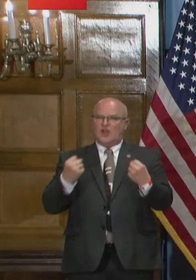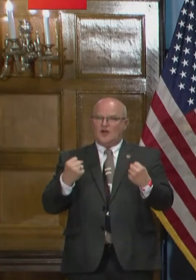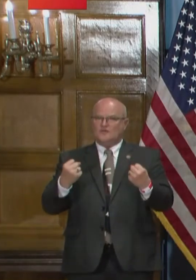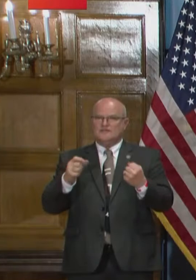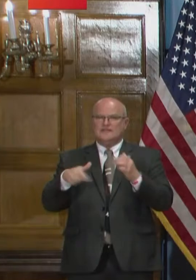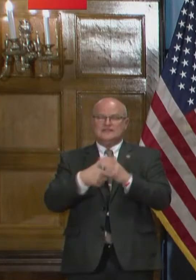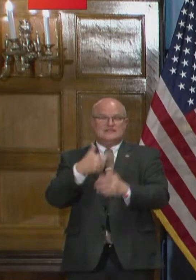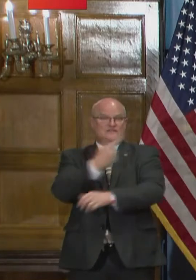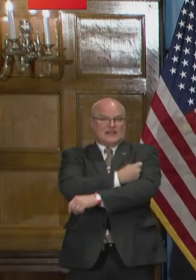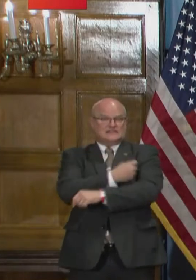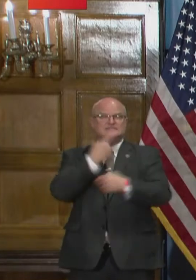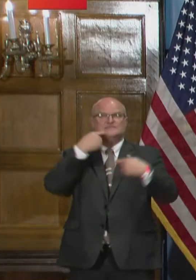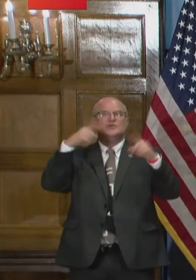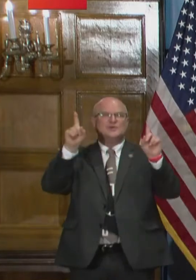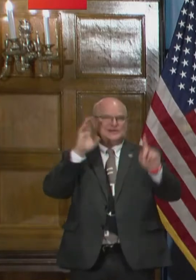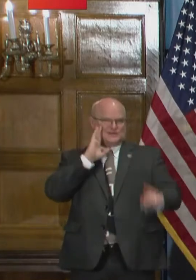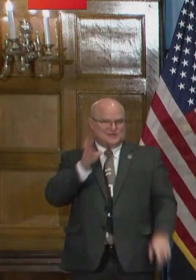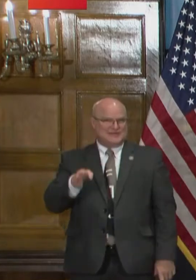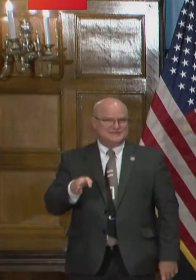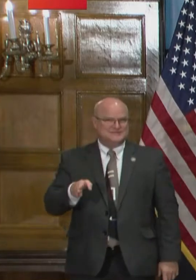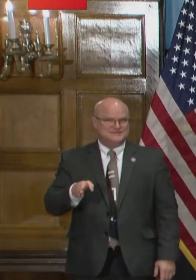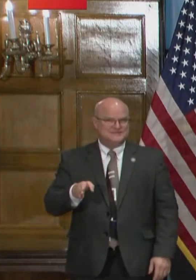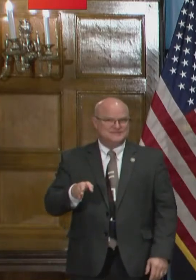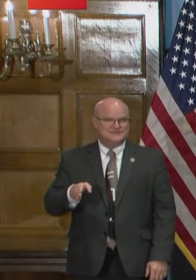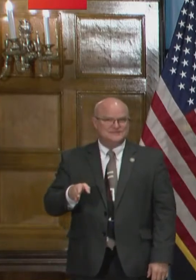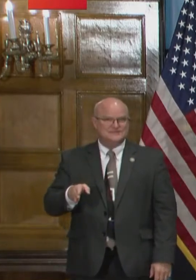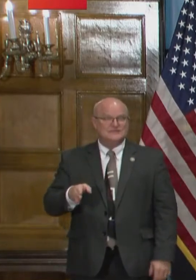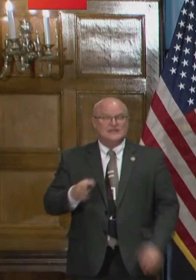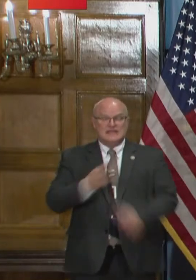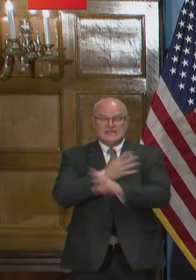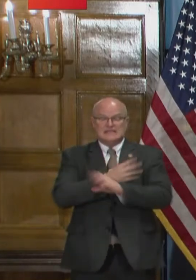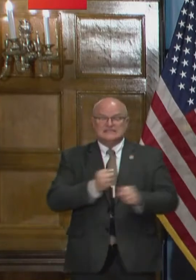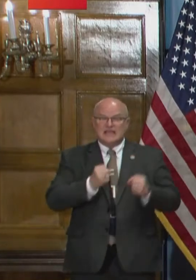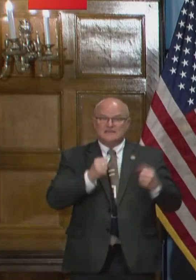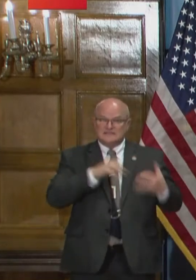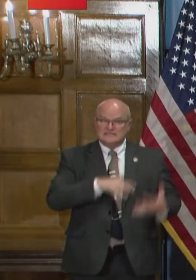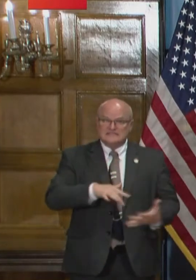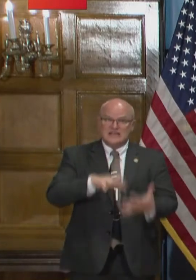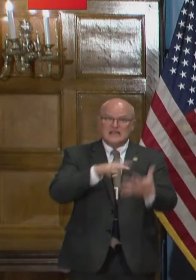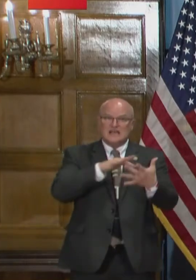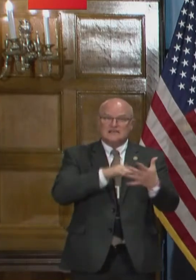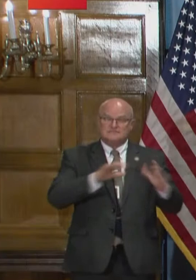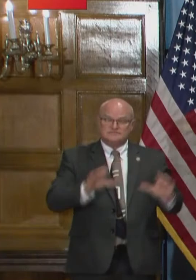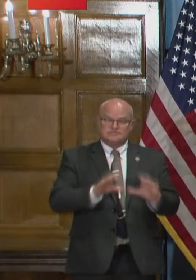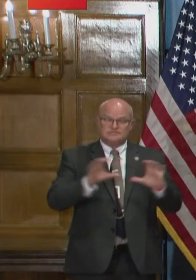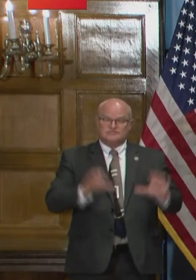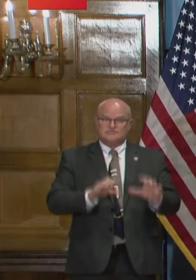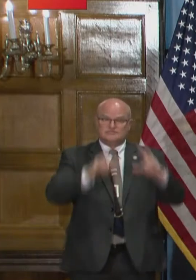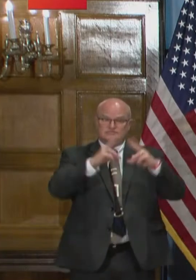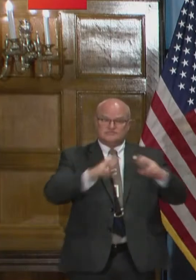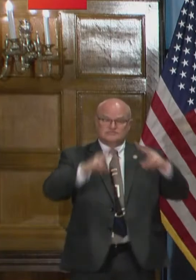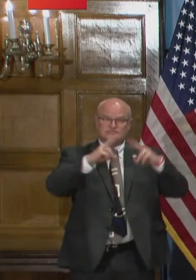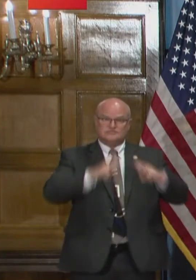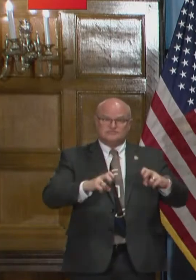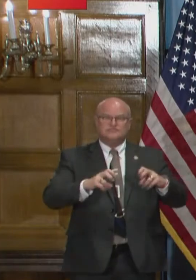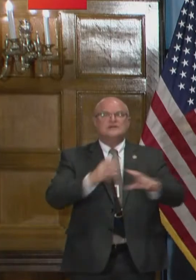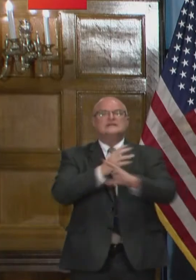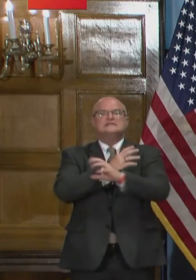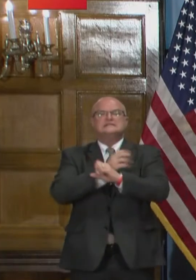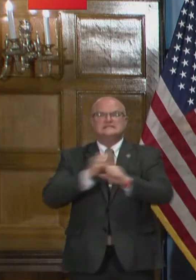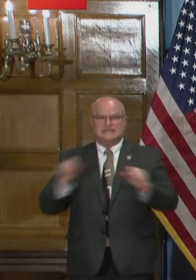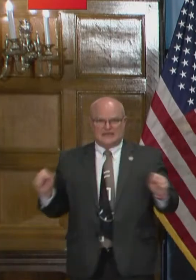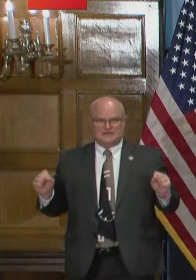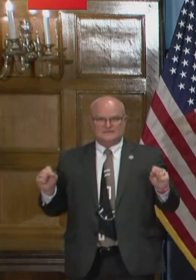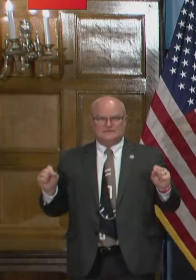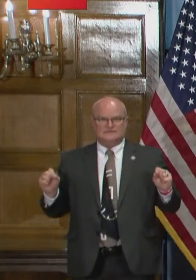these vaccines will work. The safety studies that were done on these vaccines were complete safety studies. There